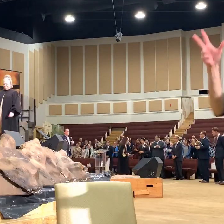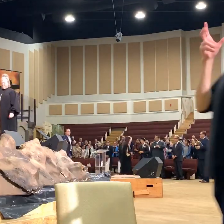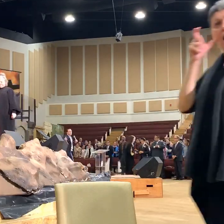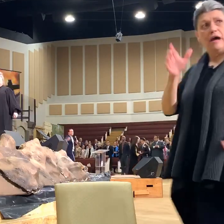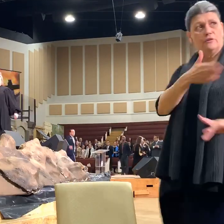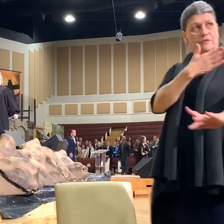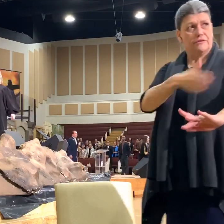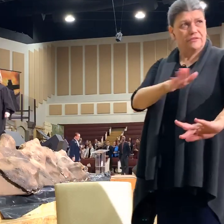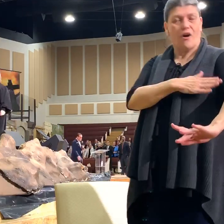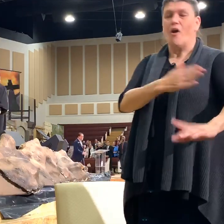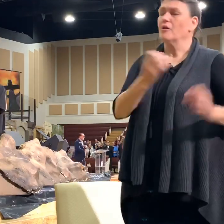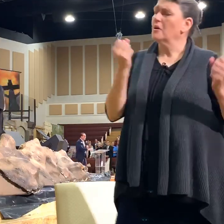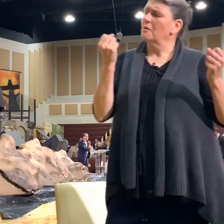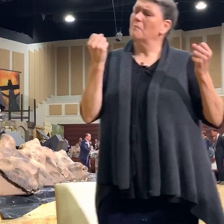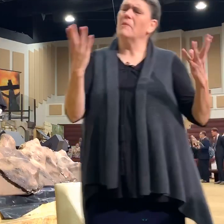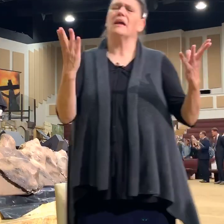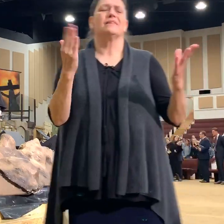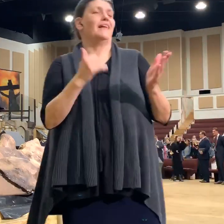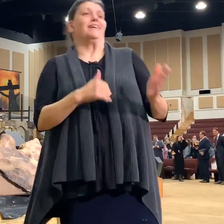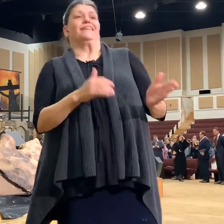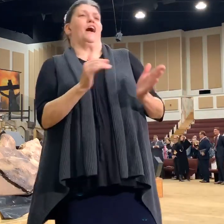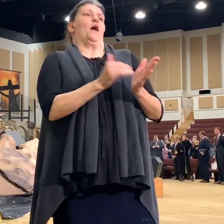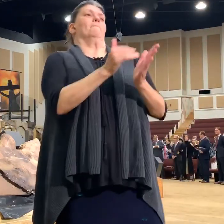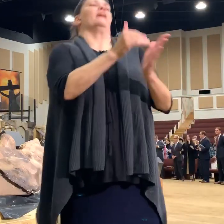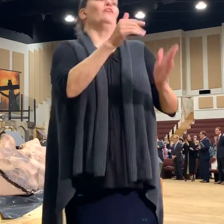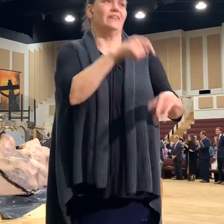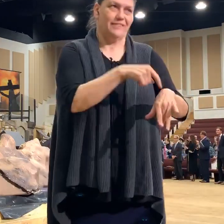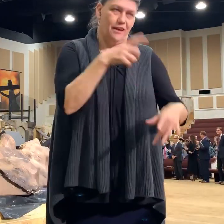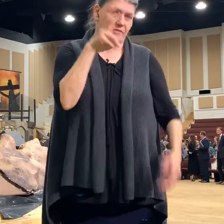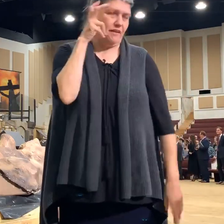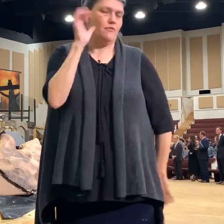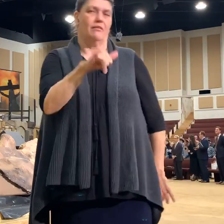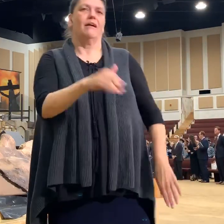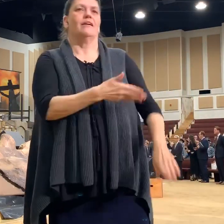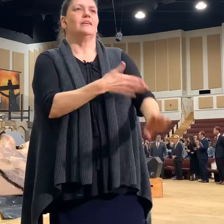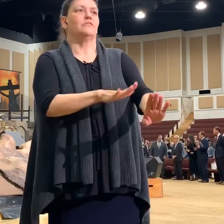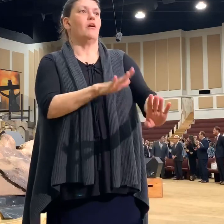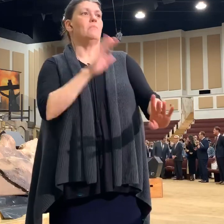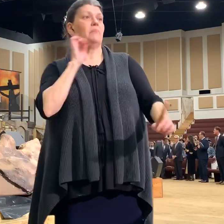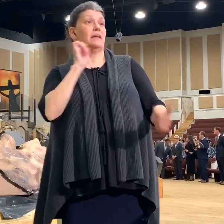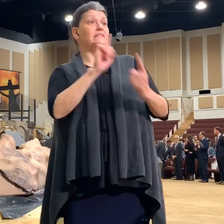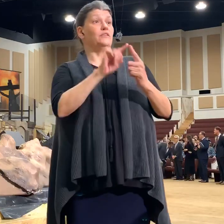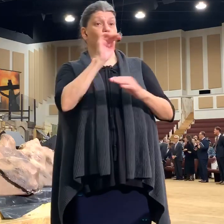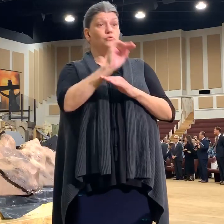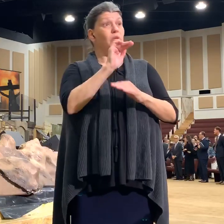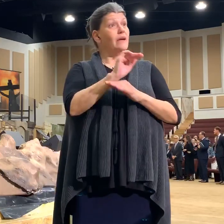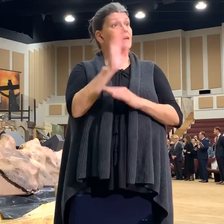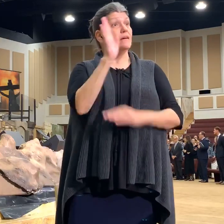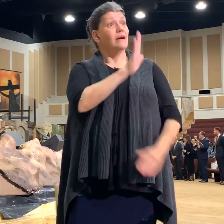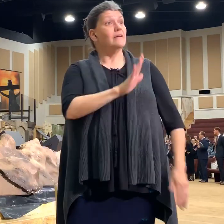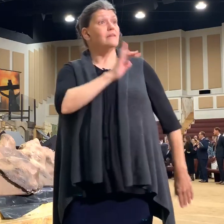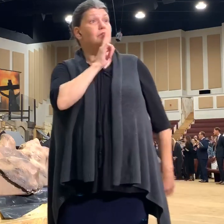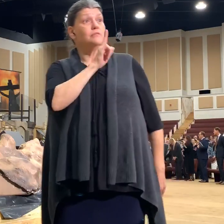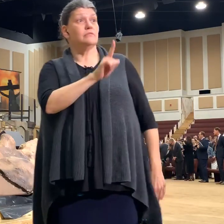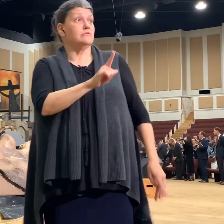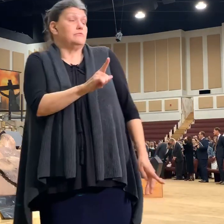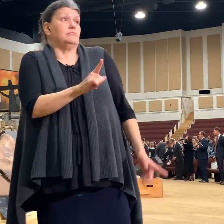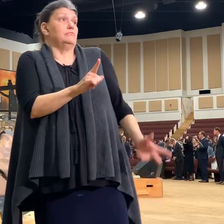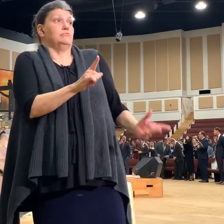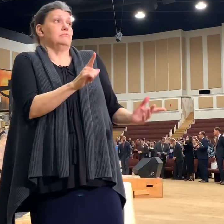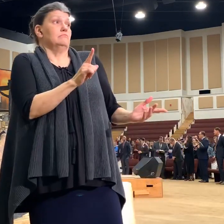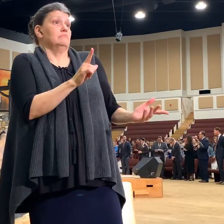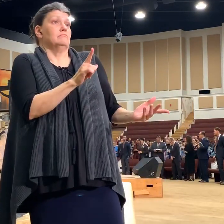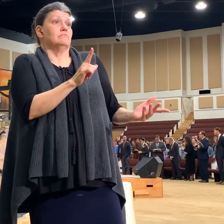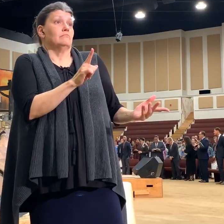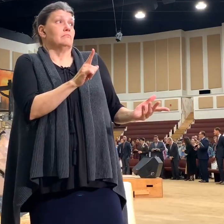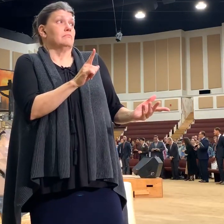At this church, we've heard that song about a million times. But until this evening, I never actually really, this